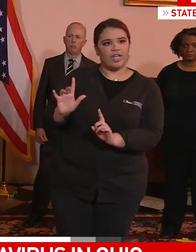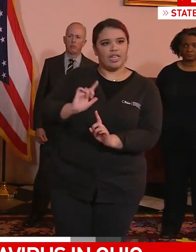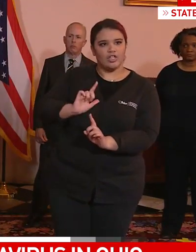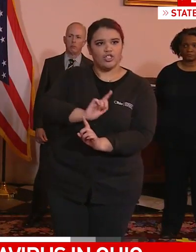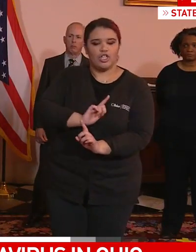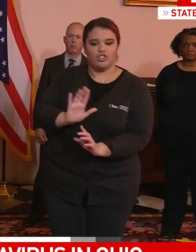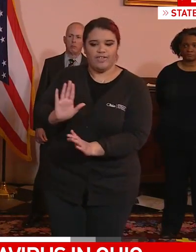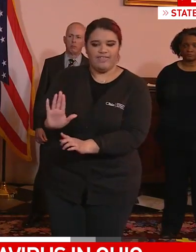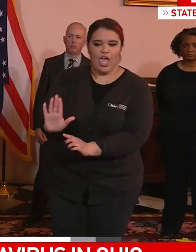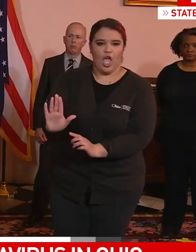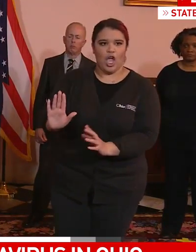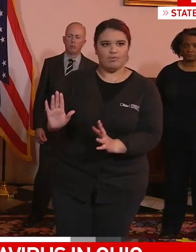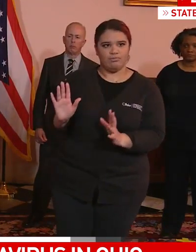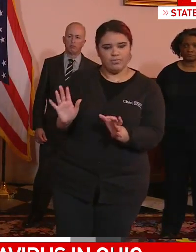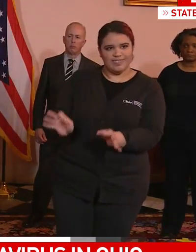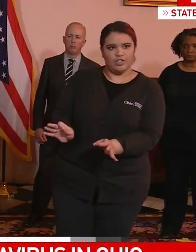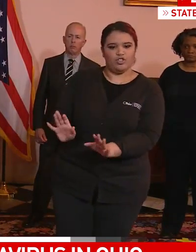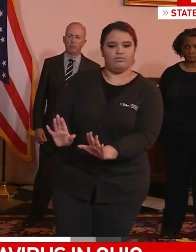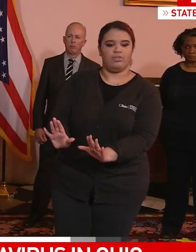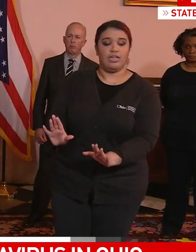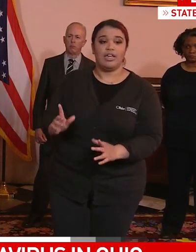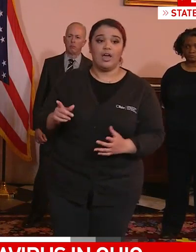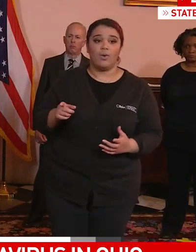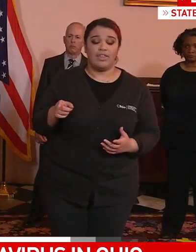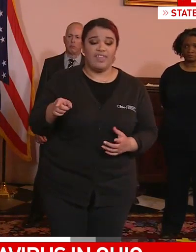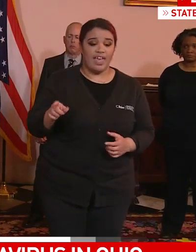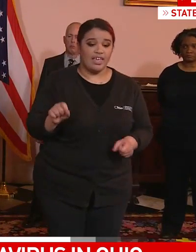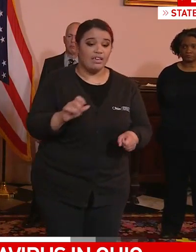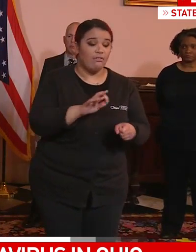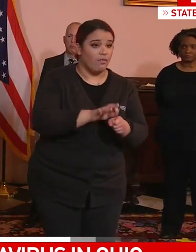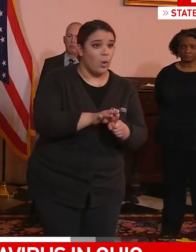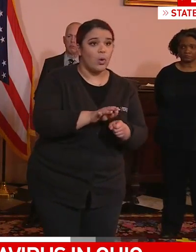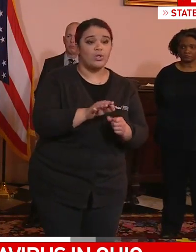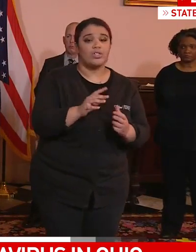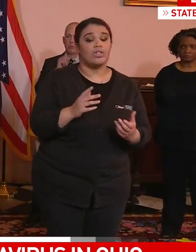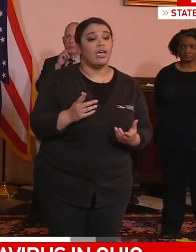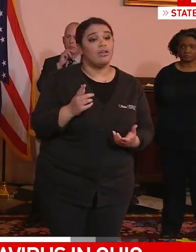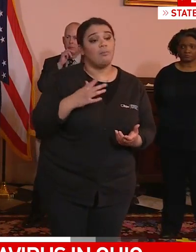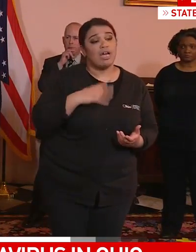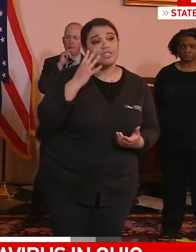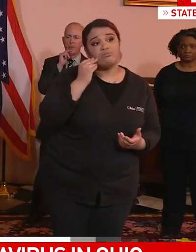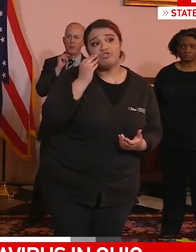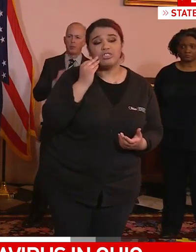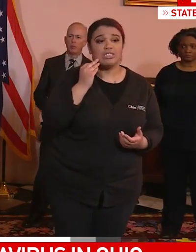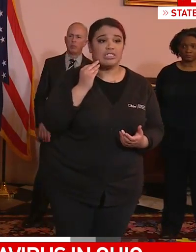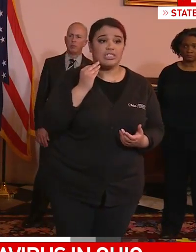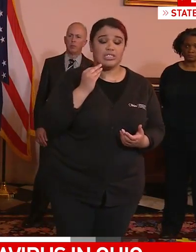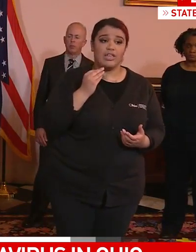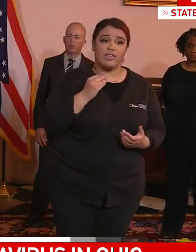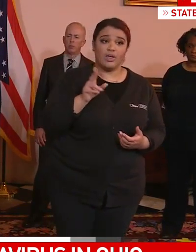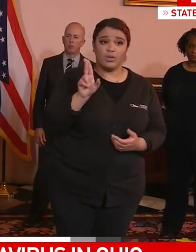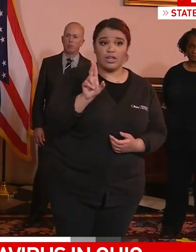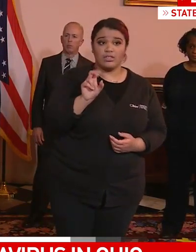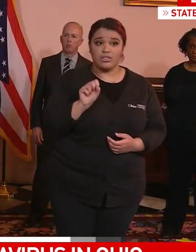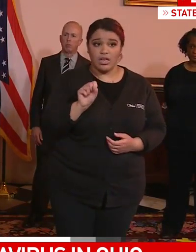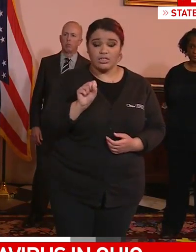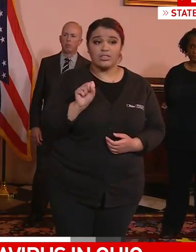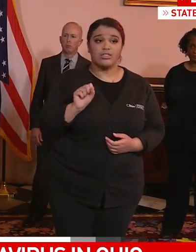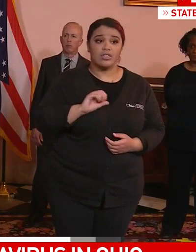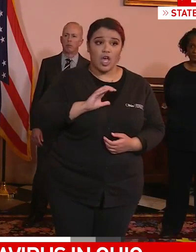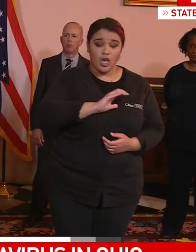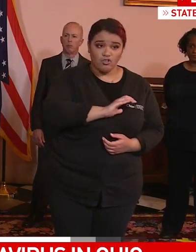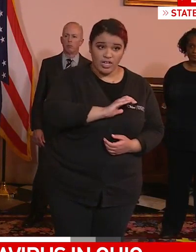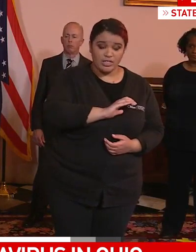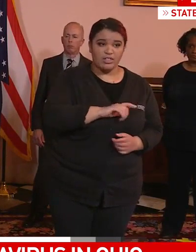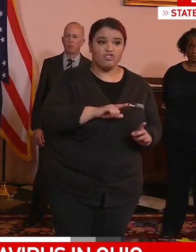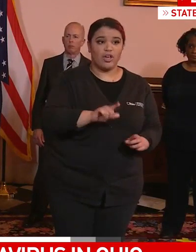do that. As they voted, they could vote. Some people come in and vote. My experience is the United States Congress, where sometimes over a 30-minute period of